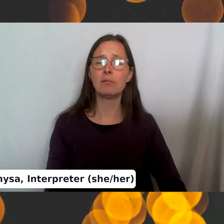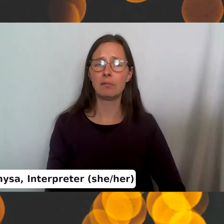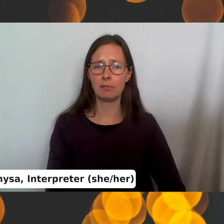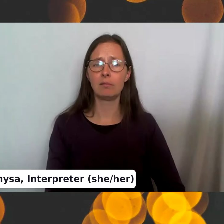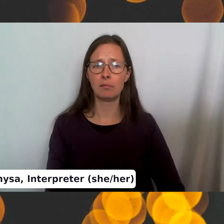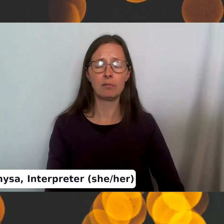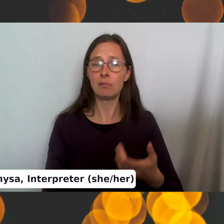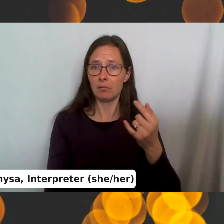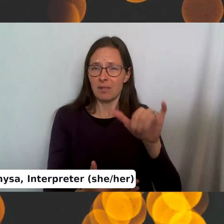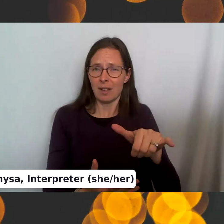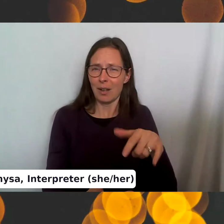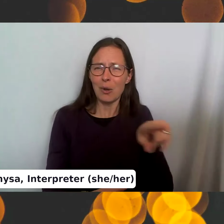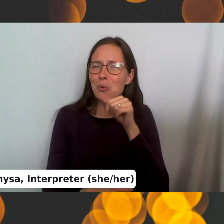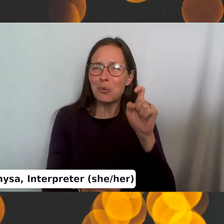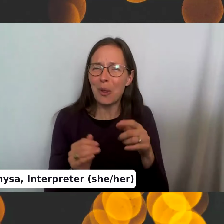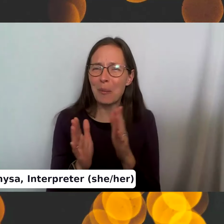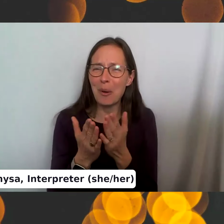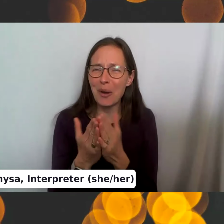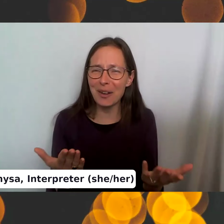You got it. Like, you don't need the book.